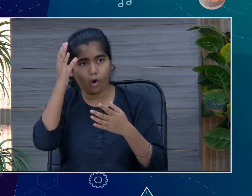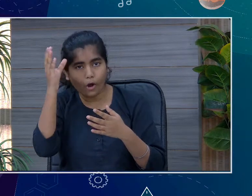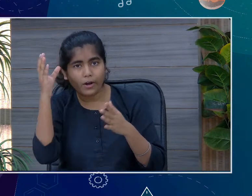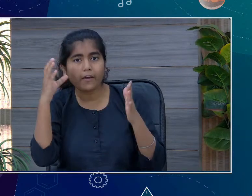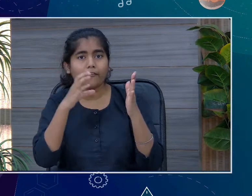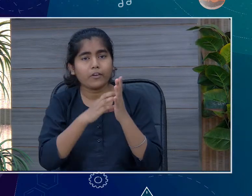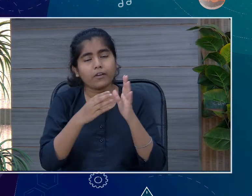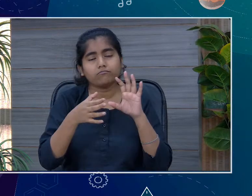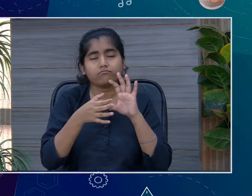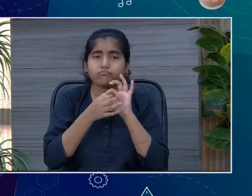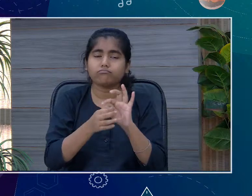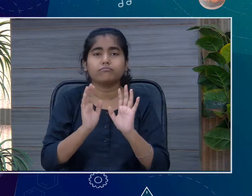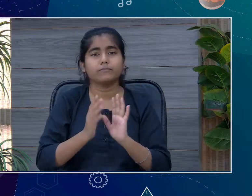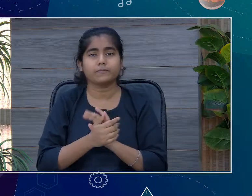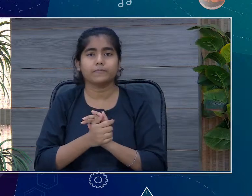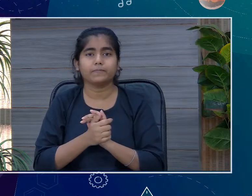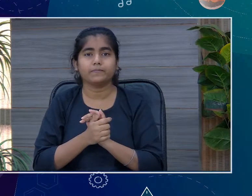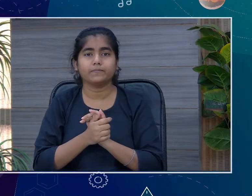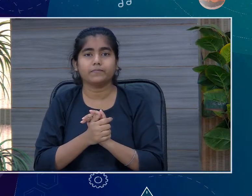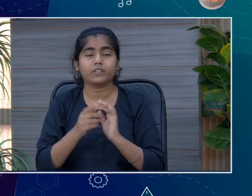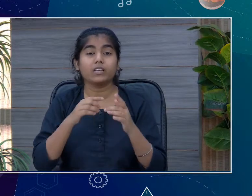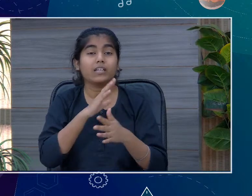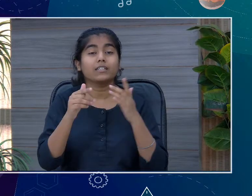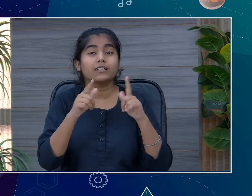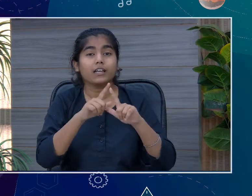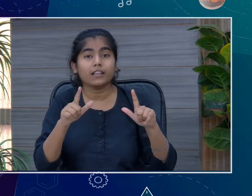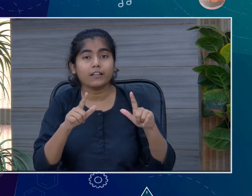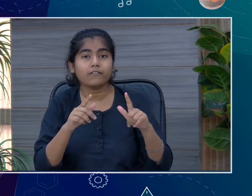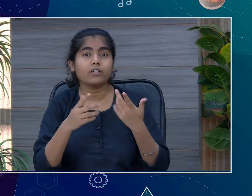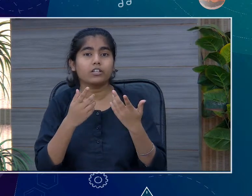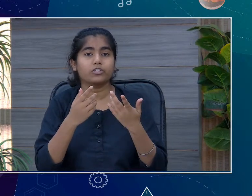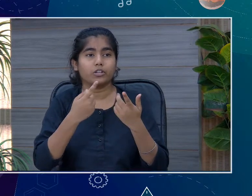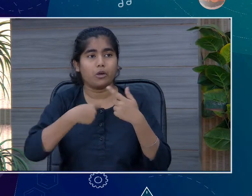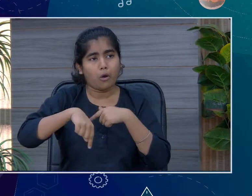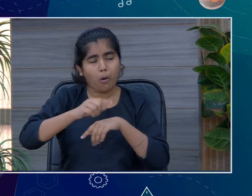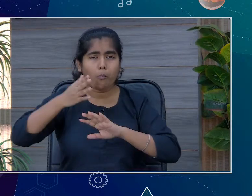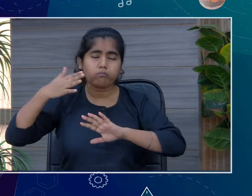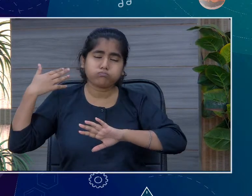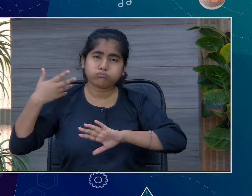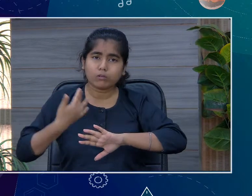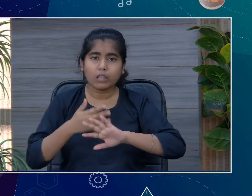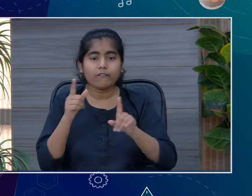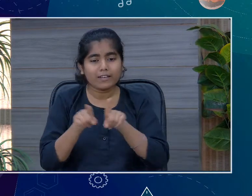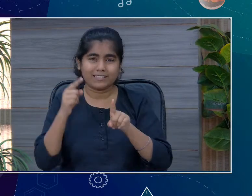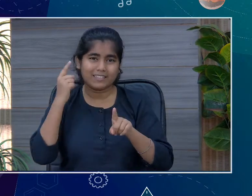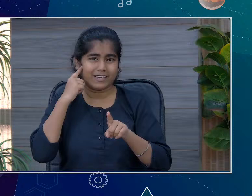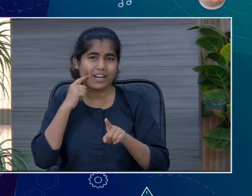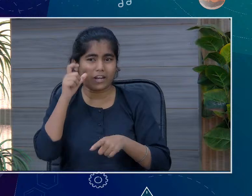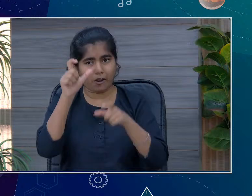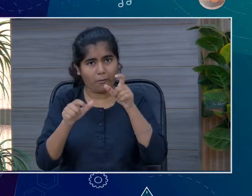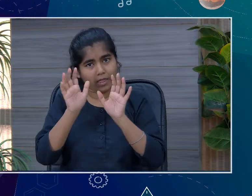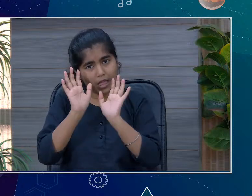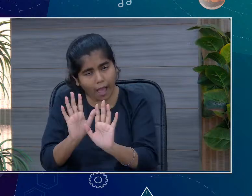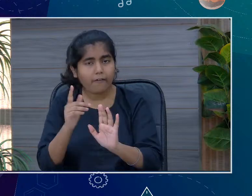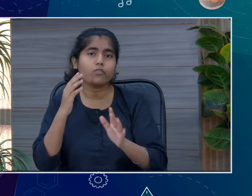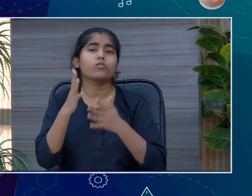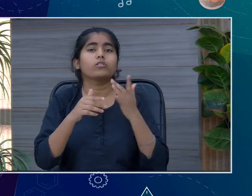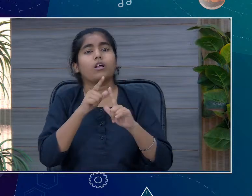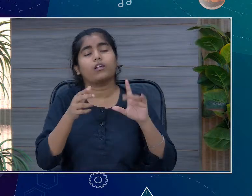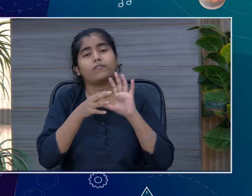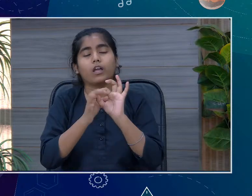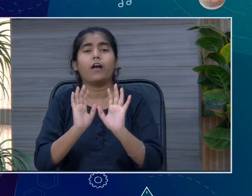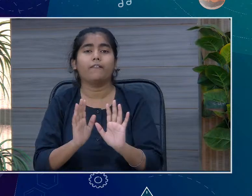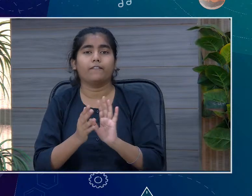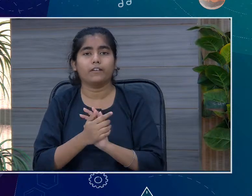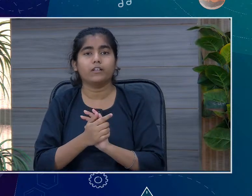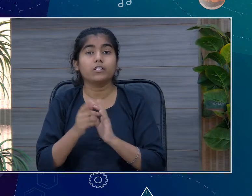quite late. Sign language has been existing as long as deaf people exist. So the language